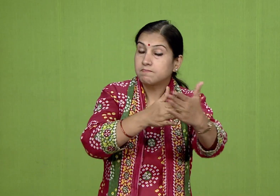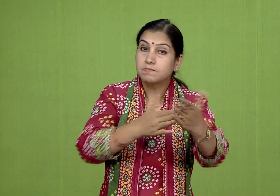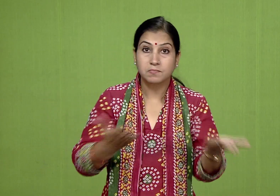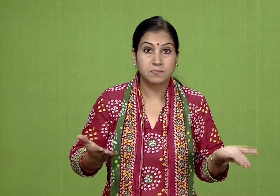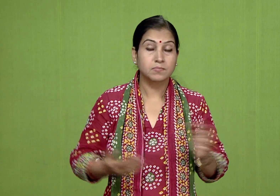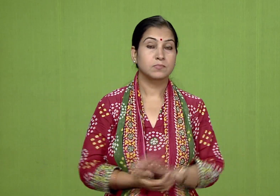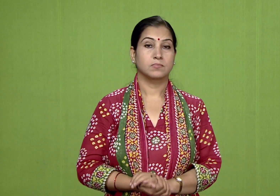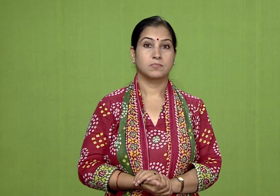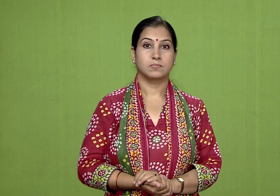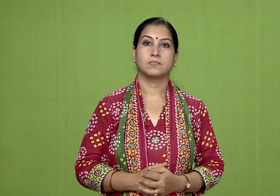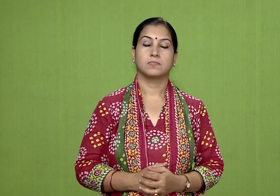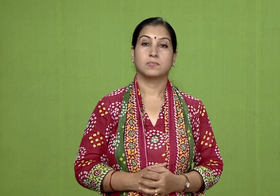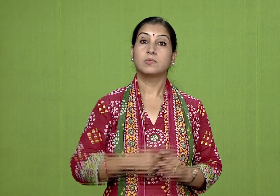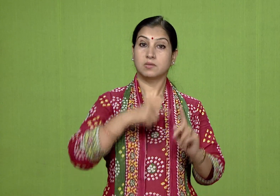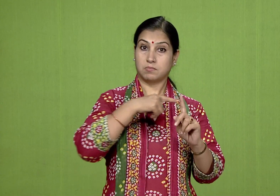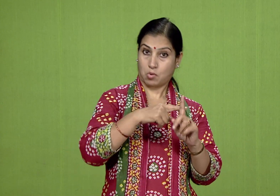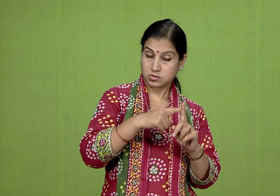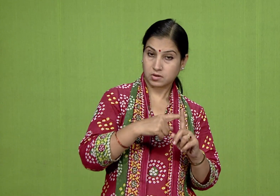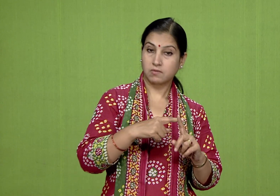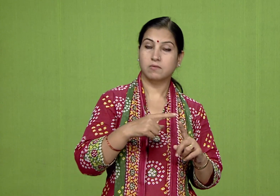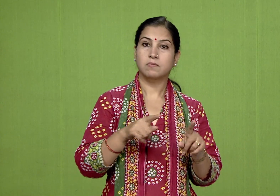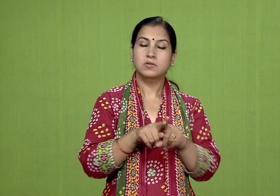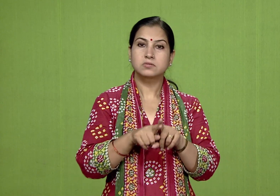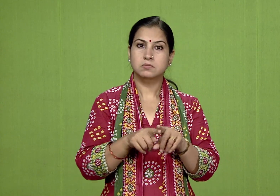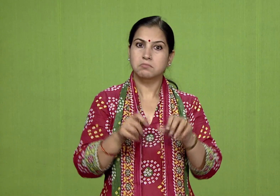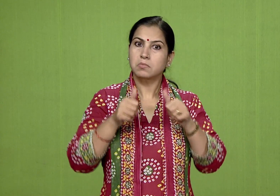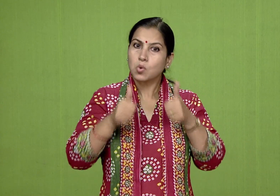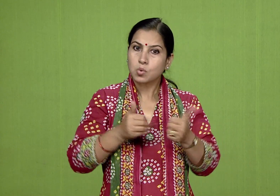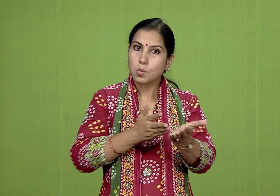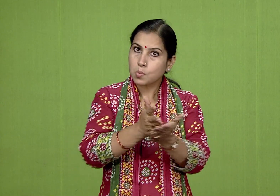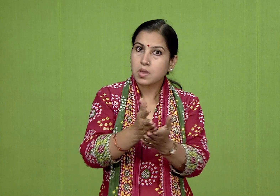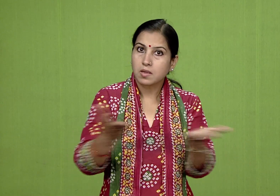in a positive and constructive way.